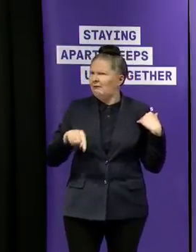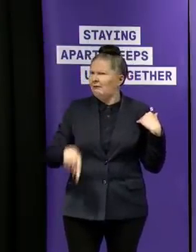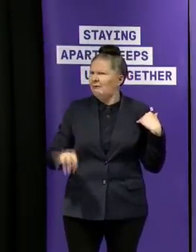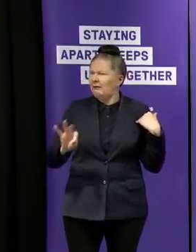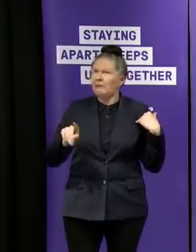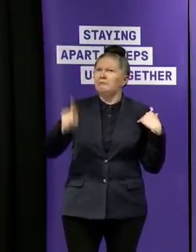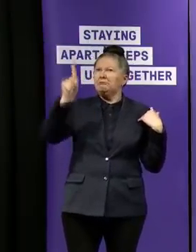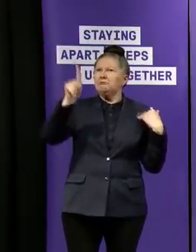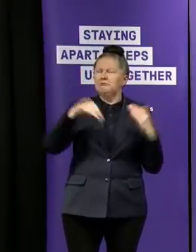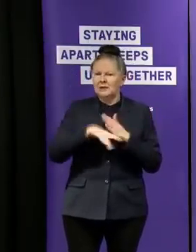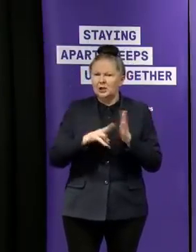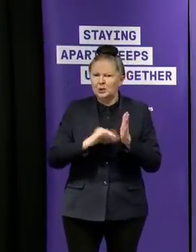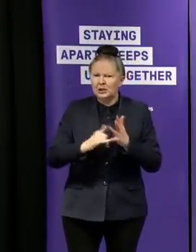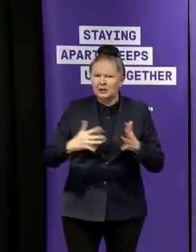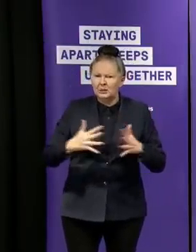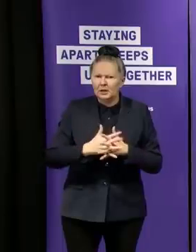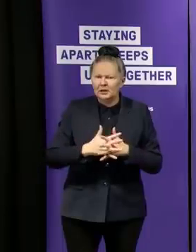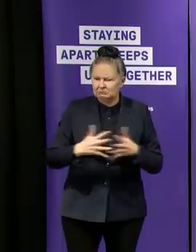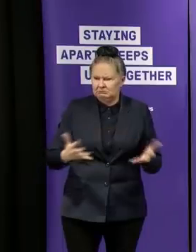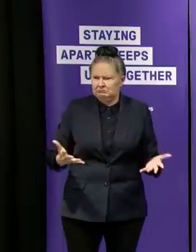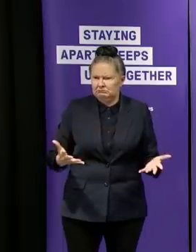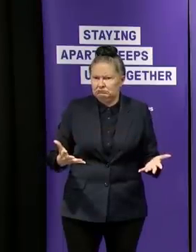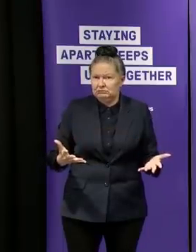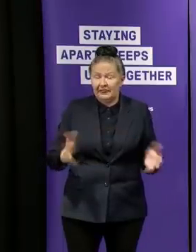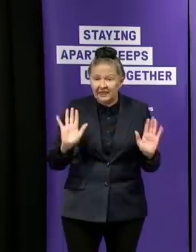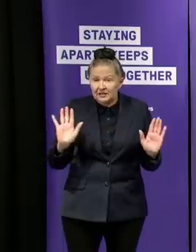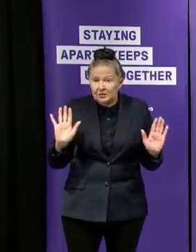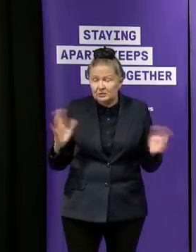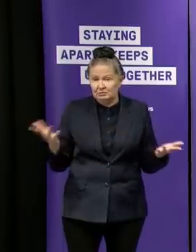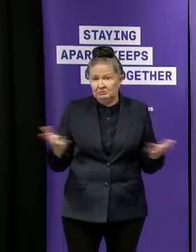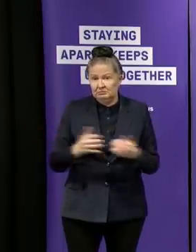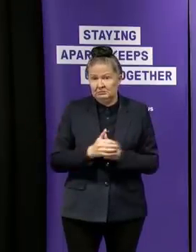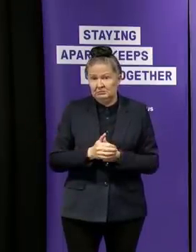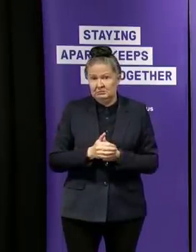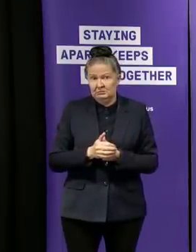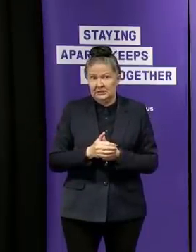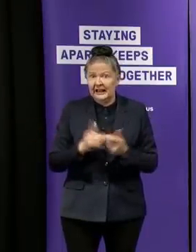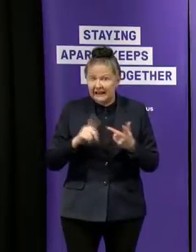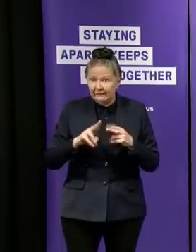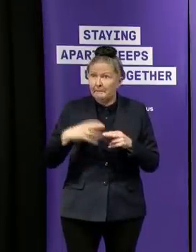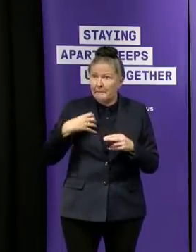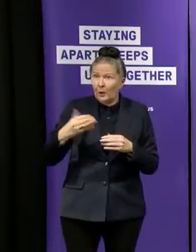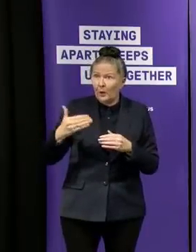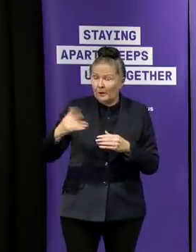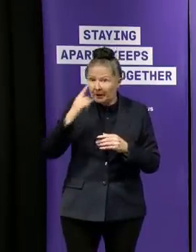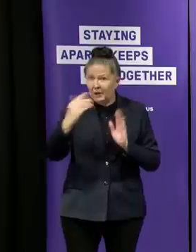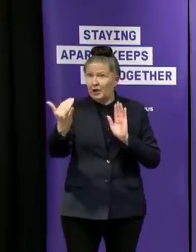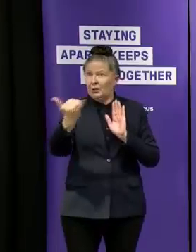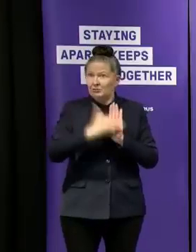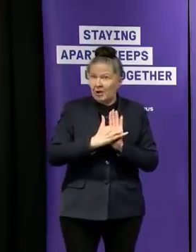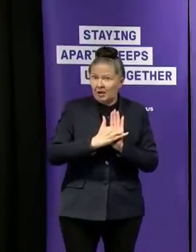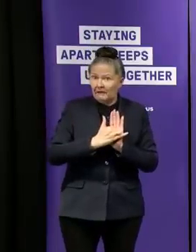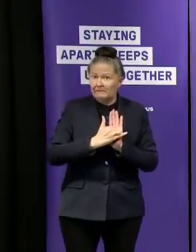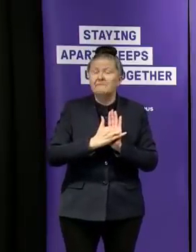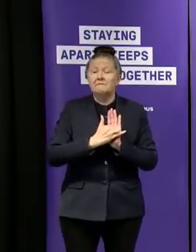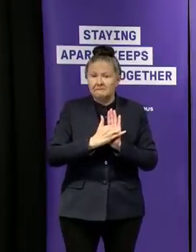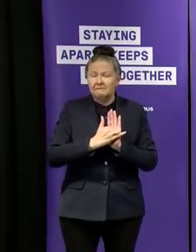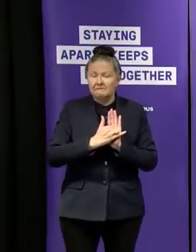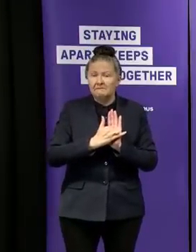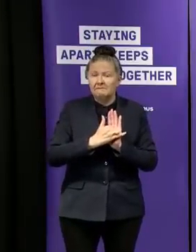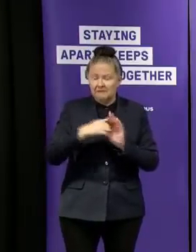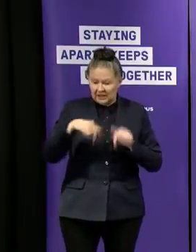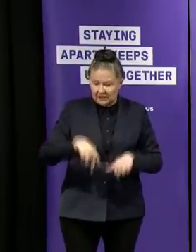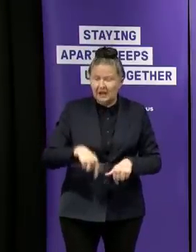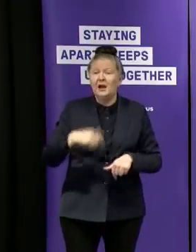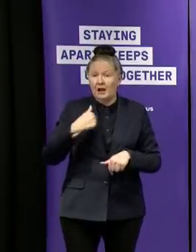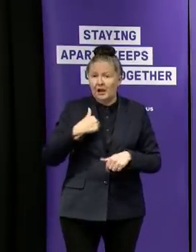state. And there's nothing more or less than that. But if there's any more people arrive, I think we